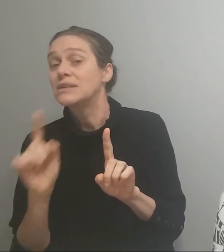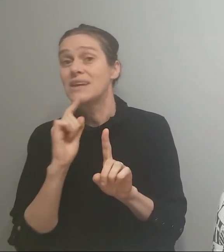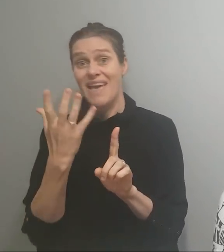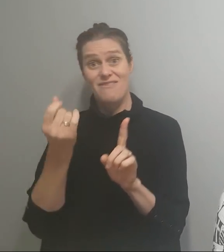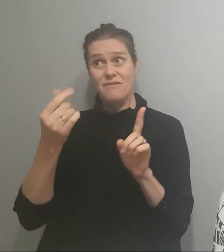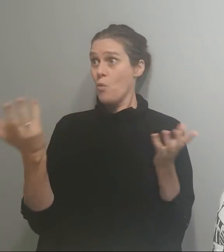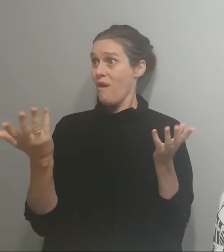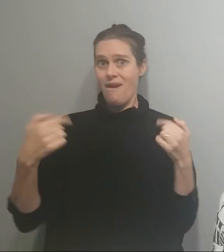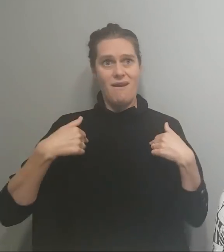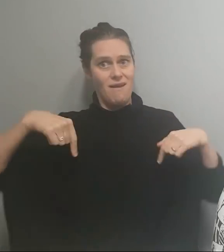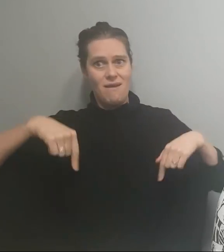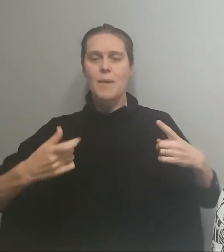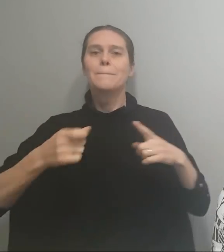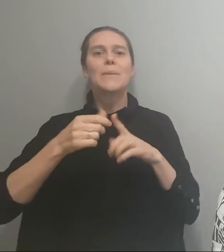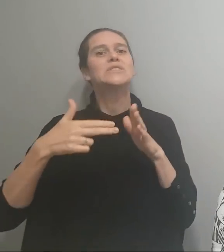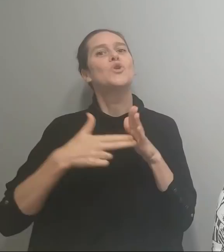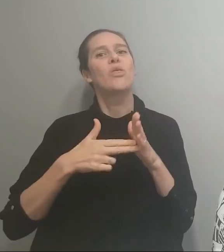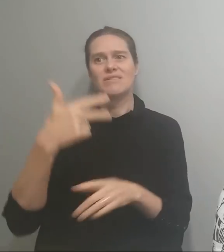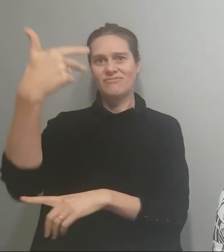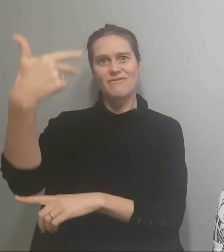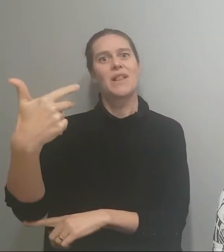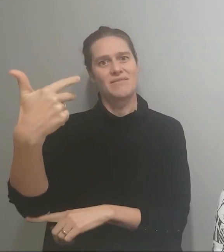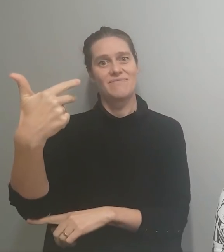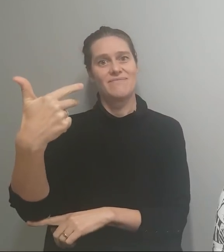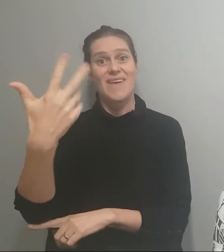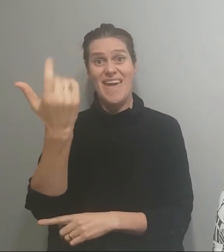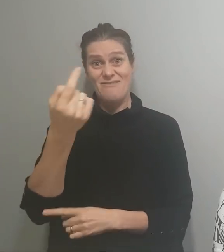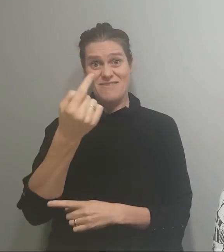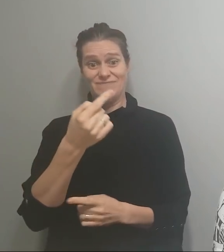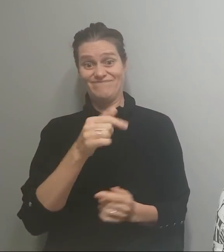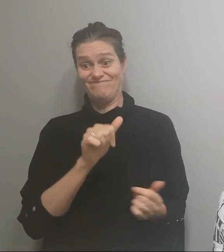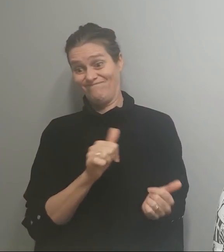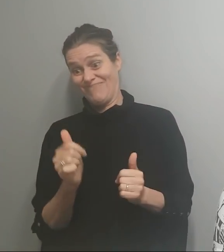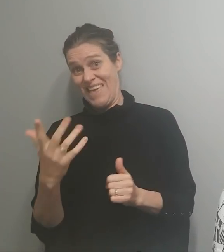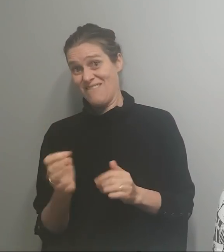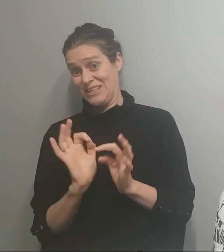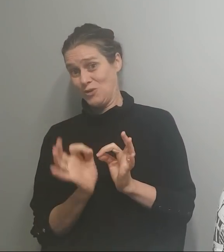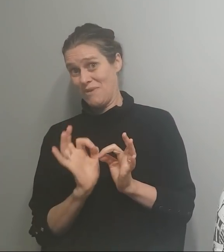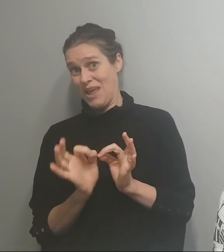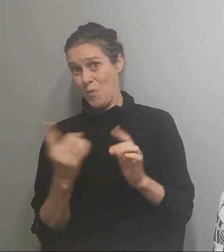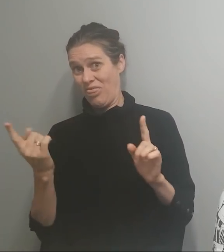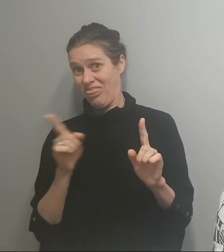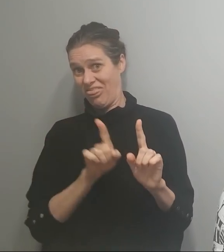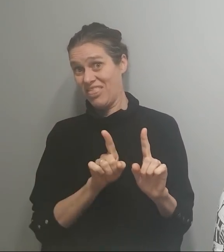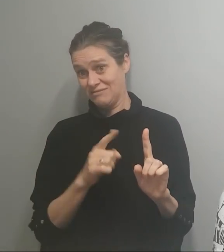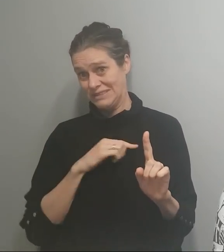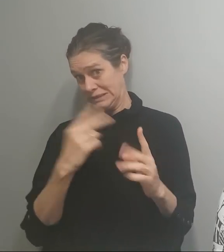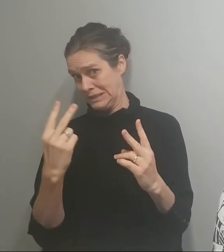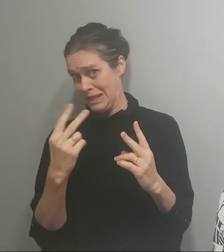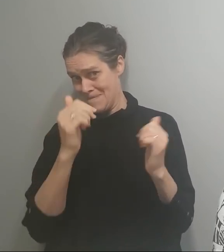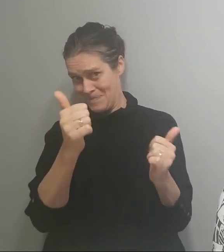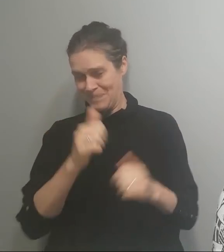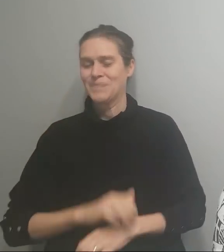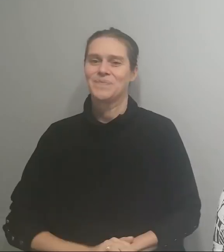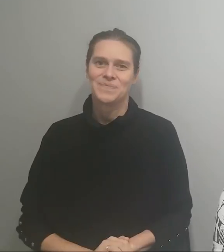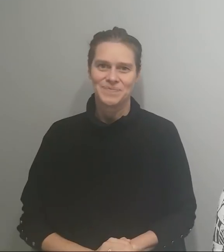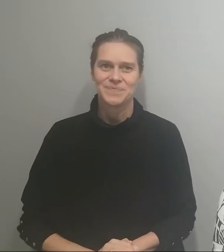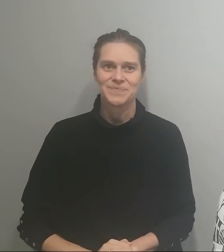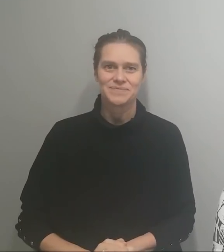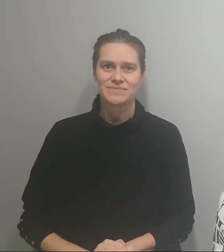from Palmerston North today, and you'll see that I've got a New Zealand Sign Language interpreter alongside me.